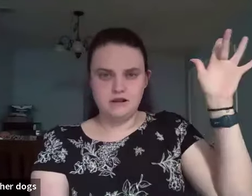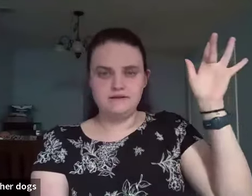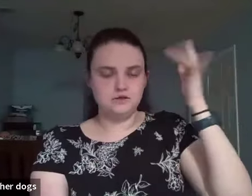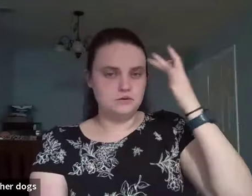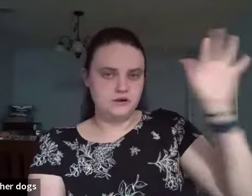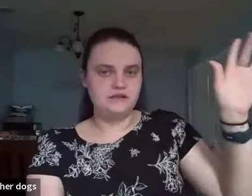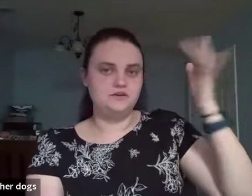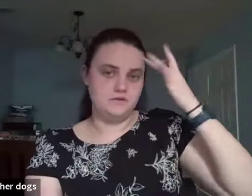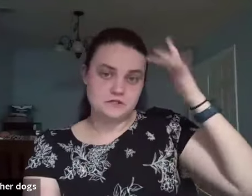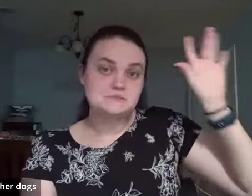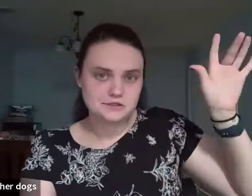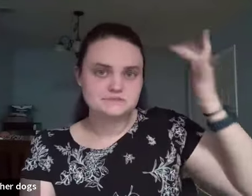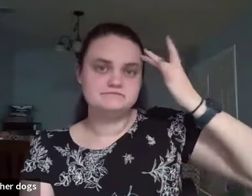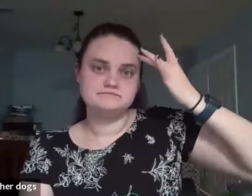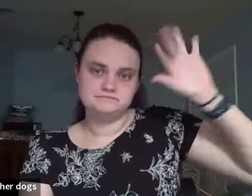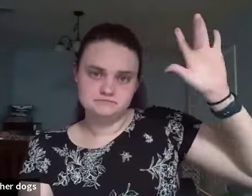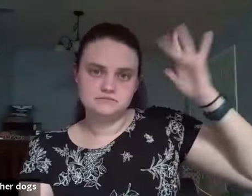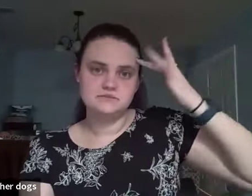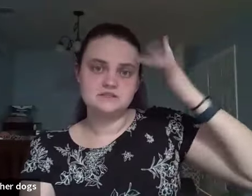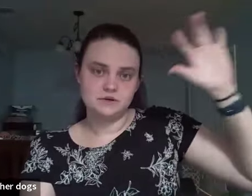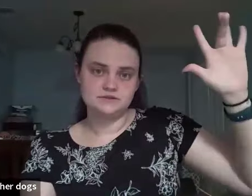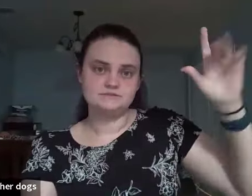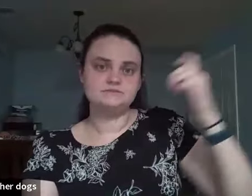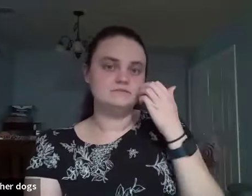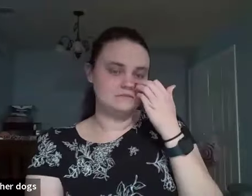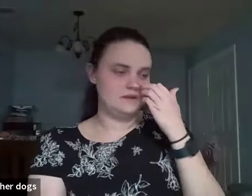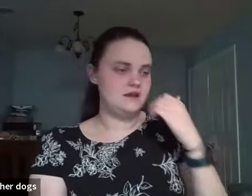bright, like you're a bright kid. You're very smart. Smart. Okay.